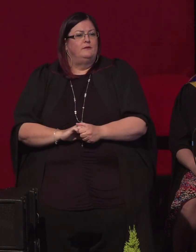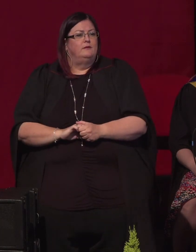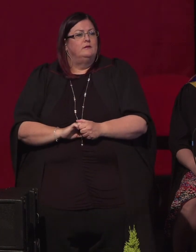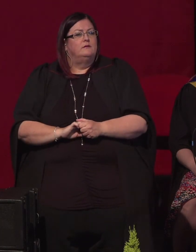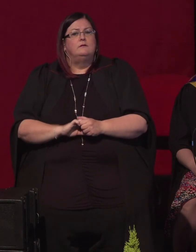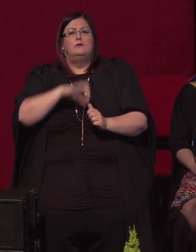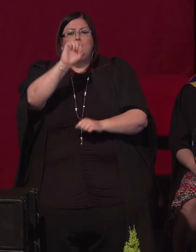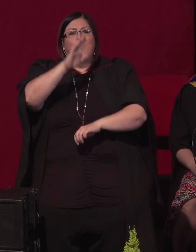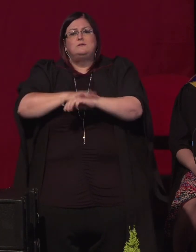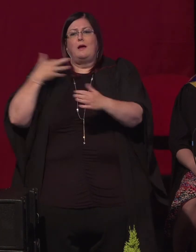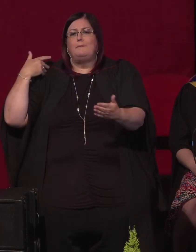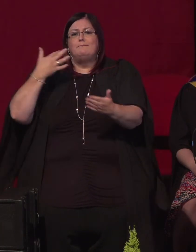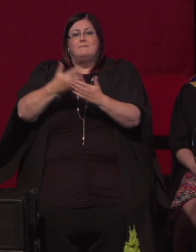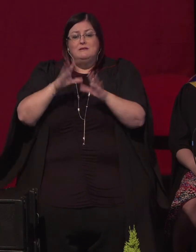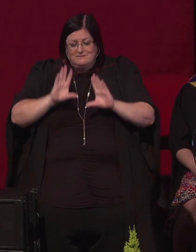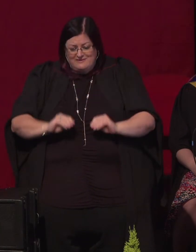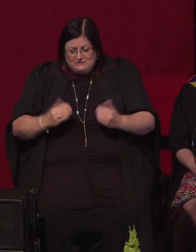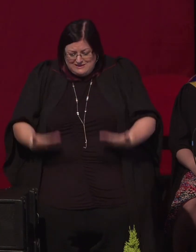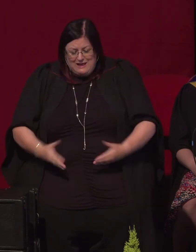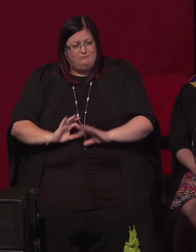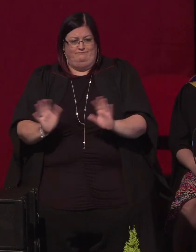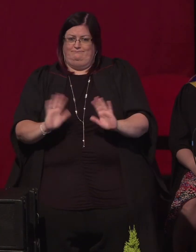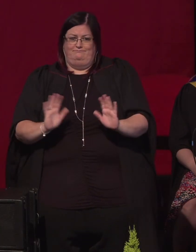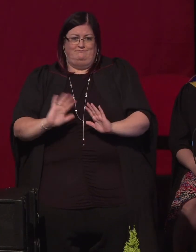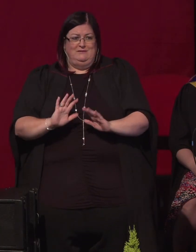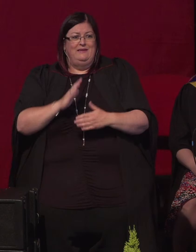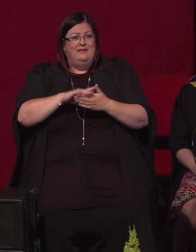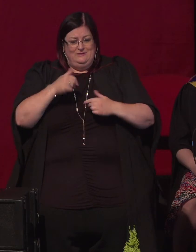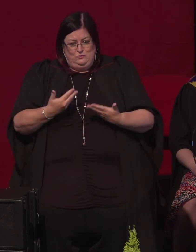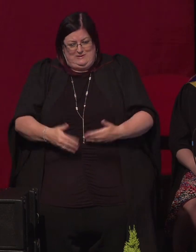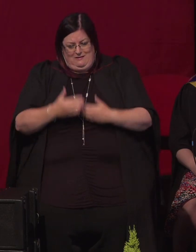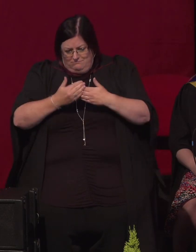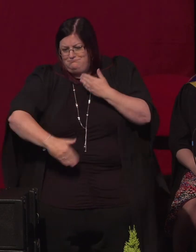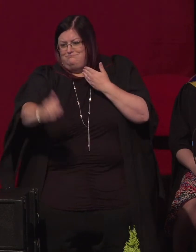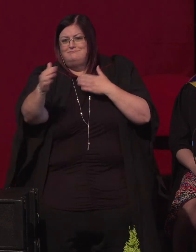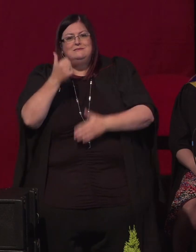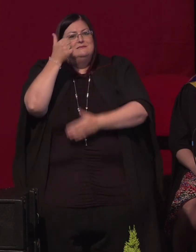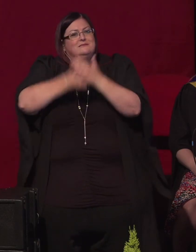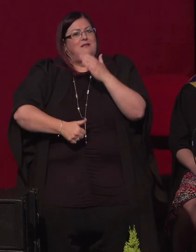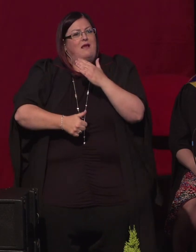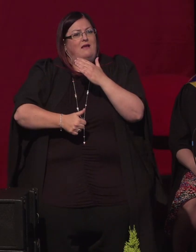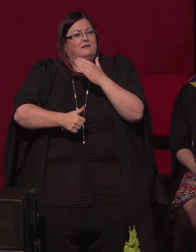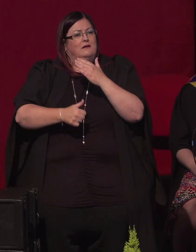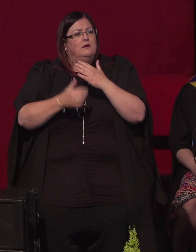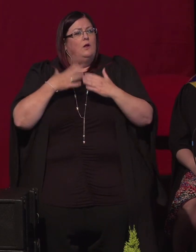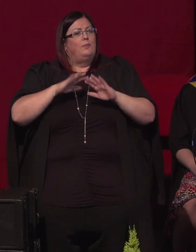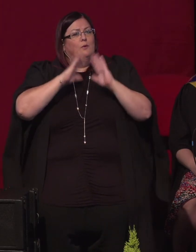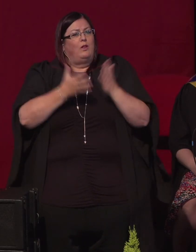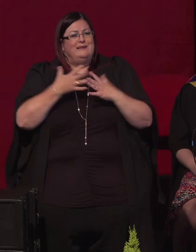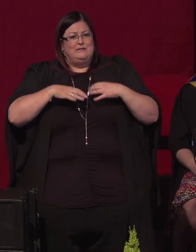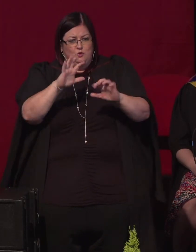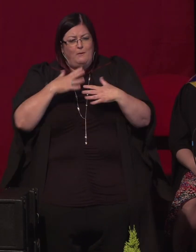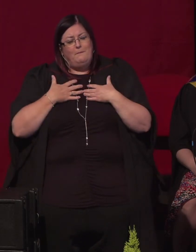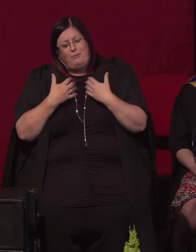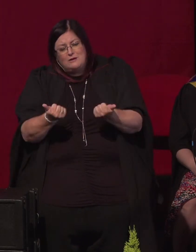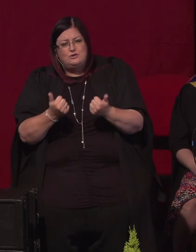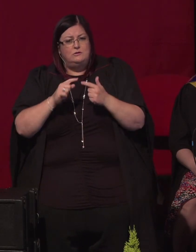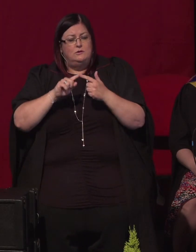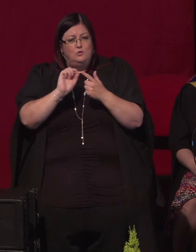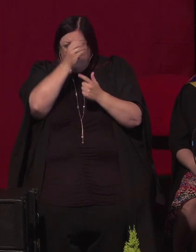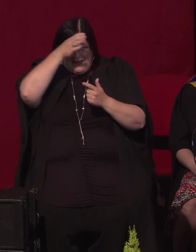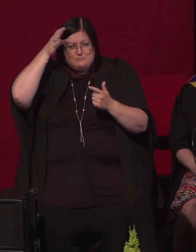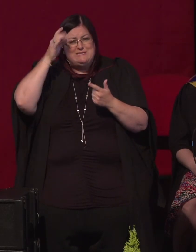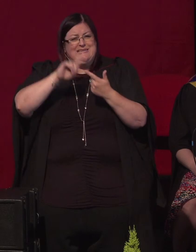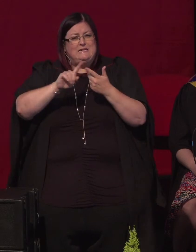Your journey does not end here. It is just beginning. The world needs your passion, your